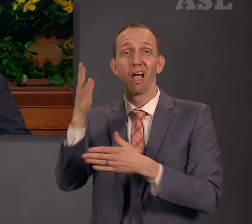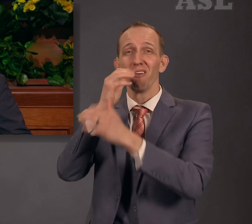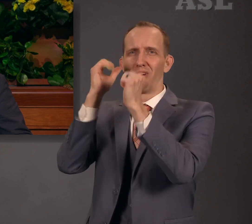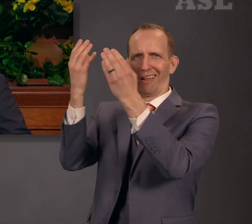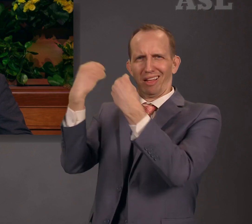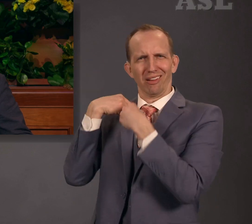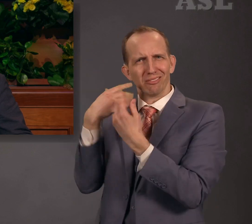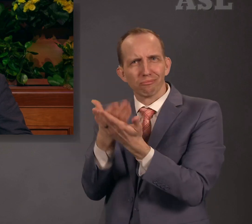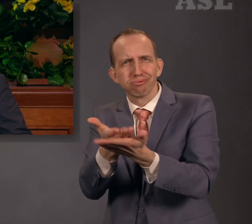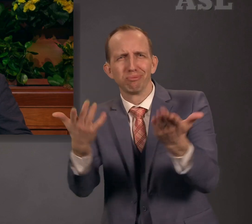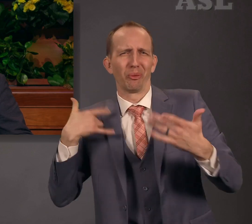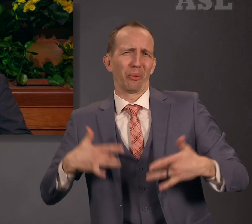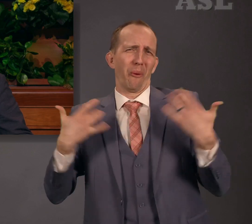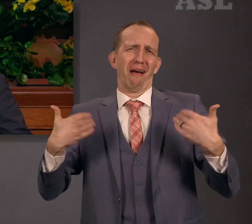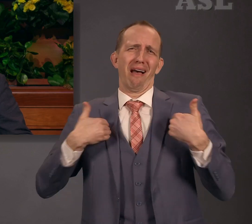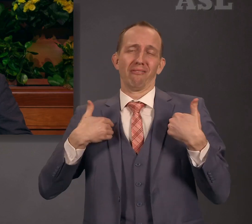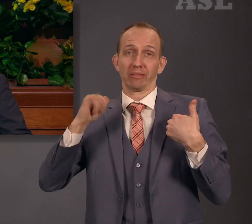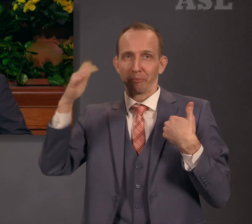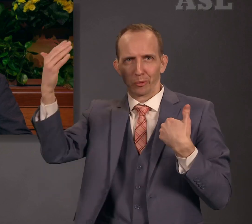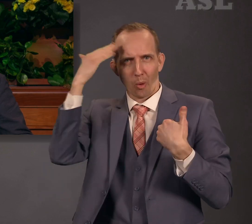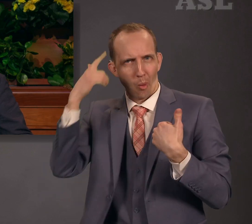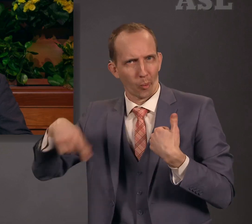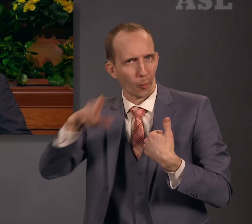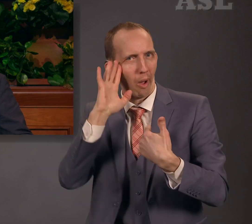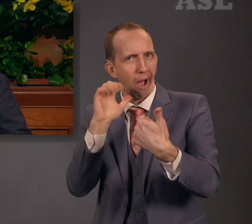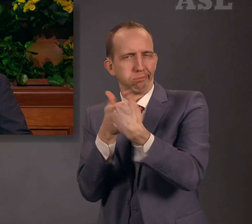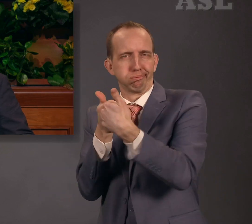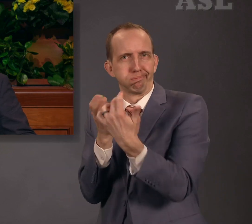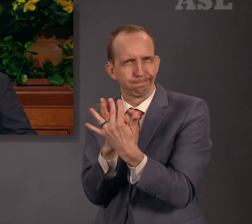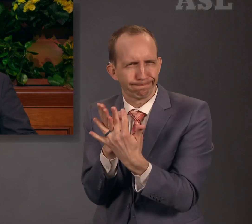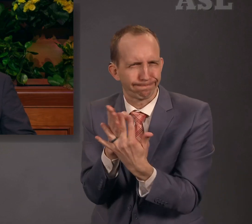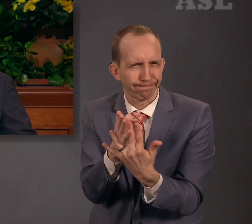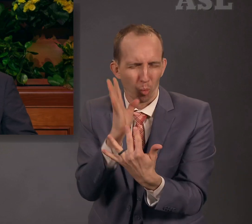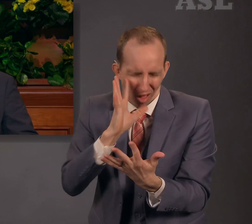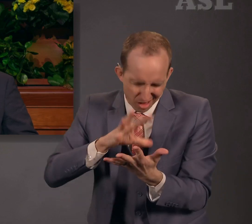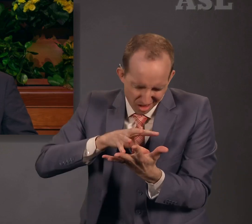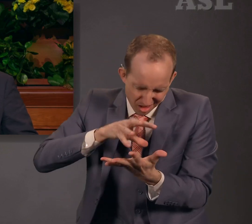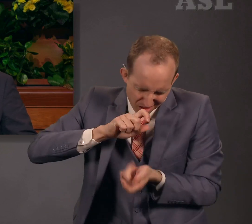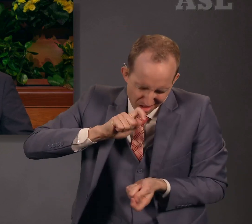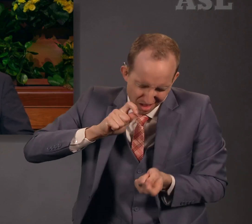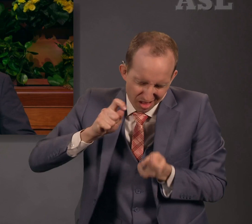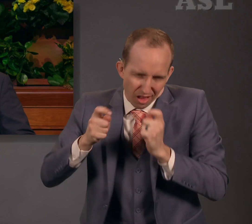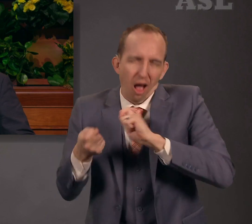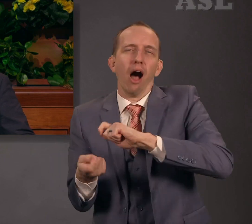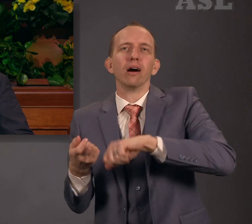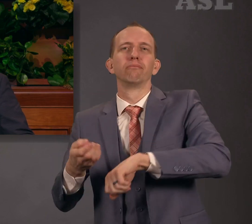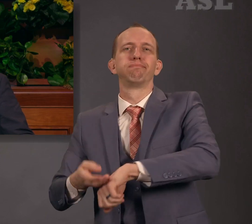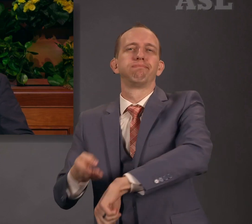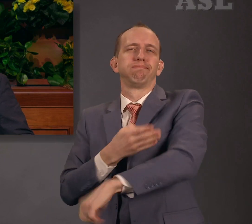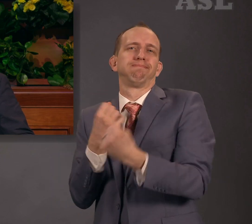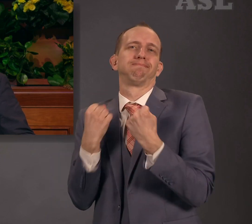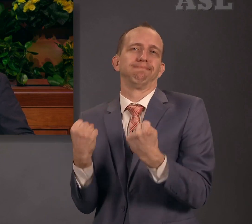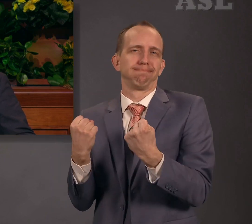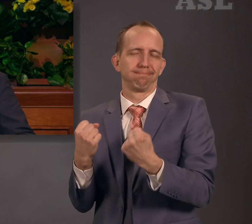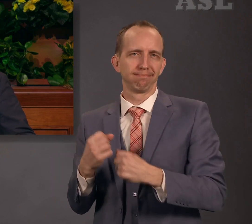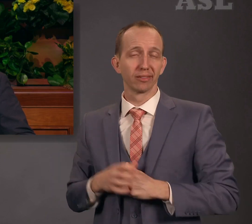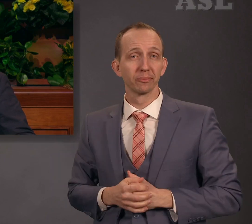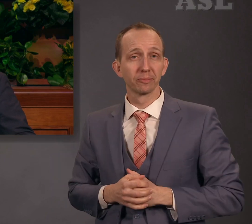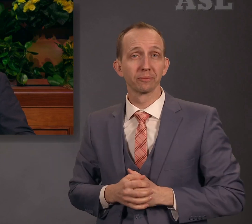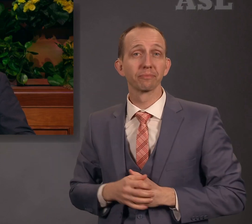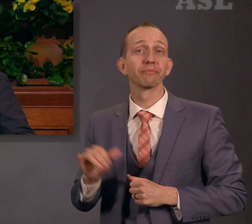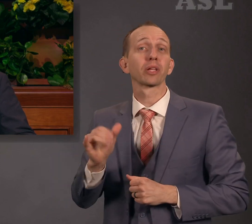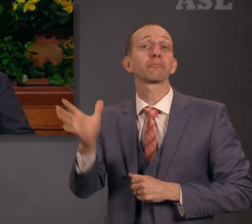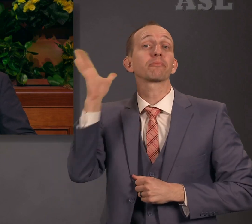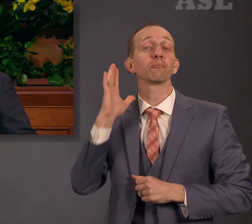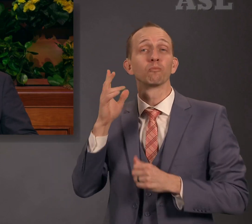and become stronger as we face and survive the trials through which we must pass." Even